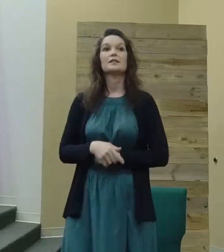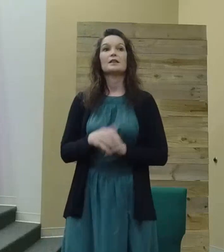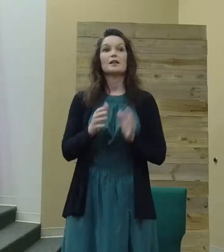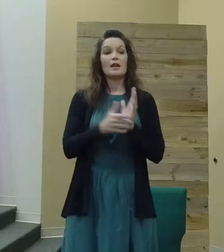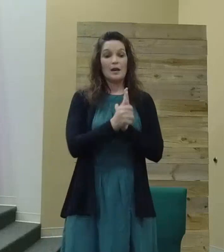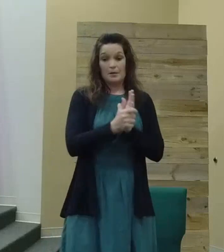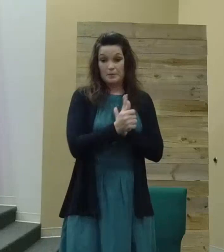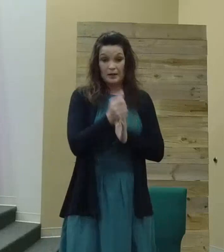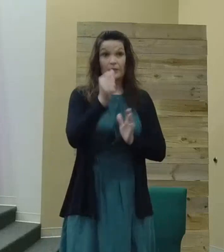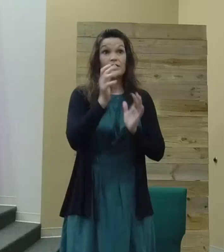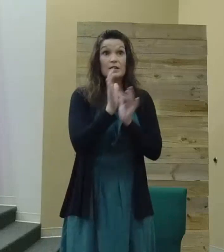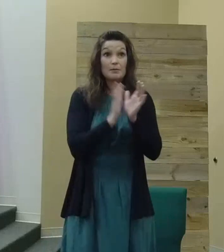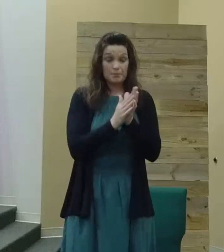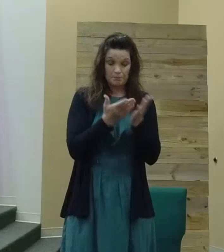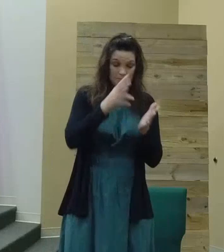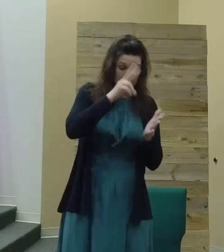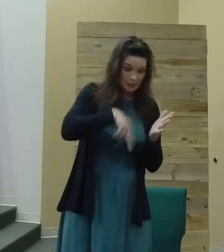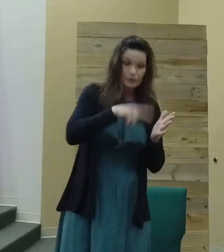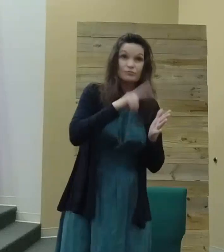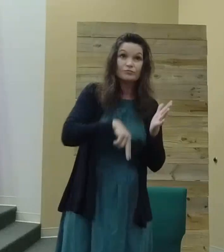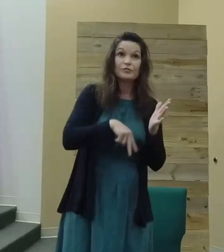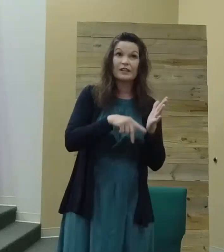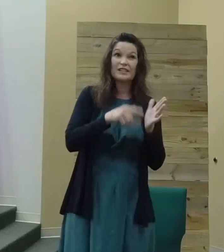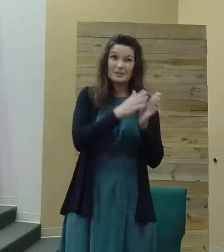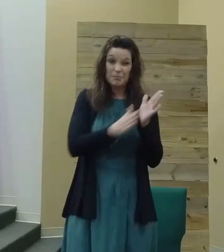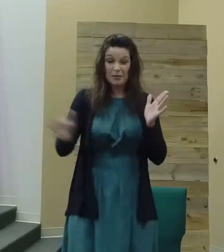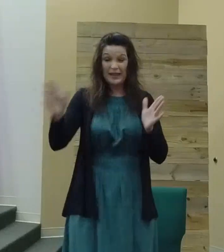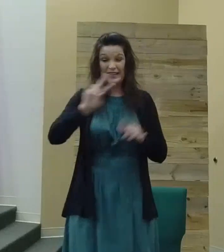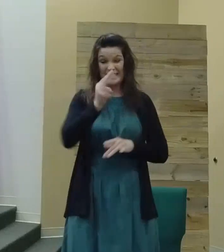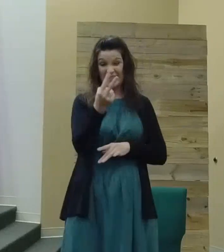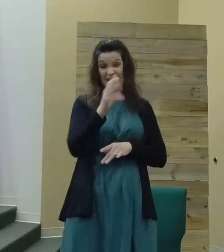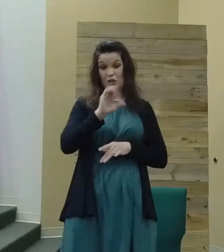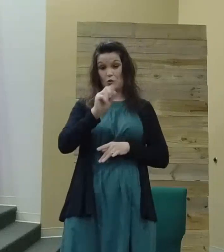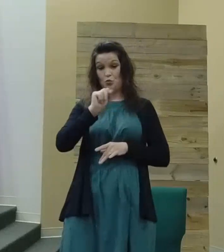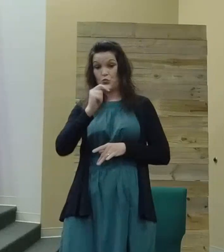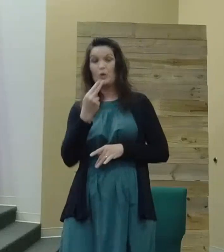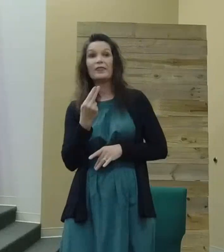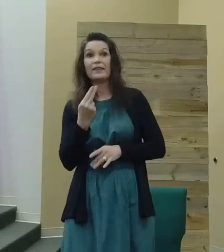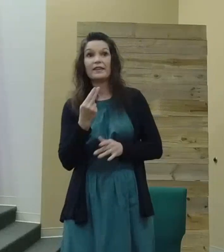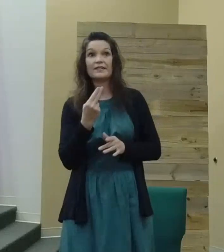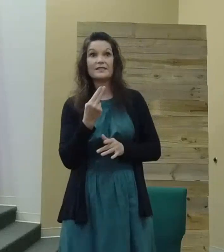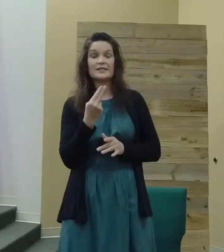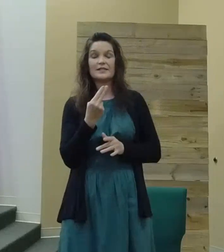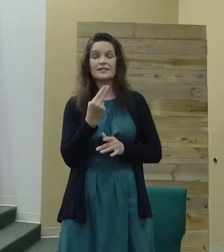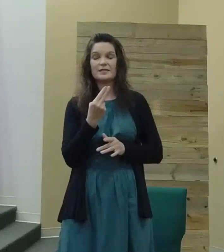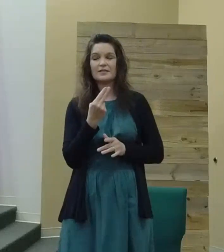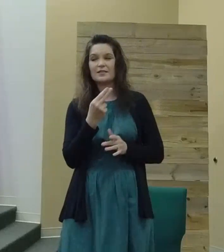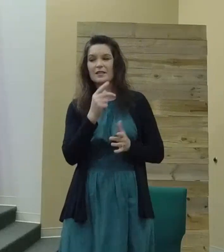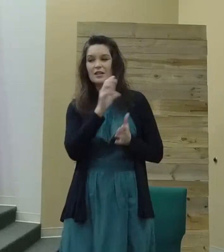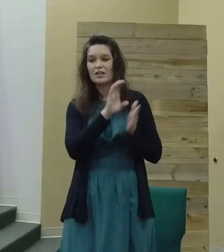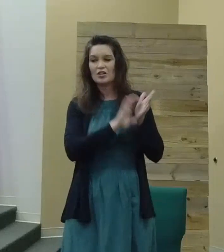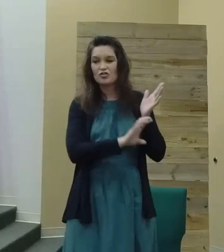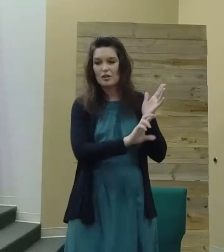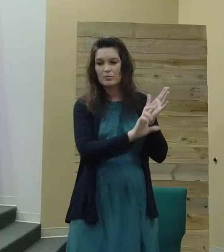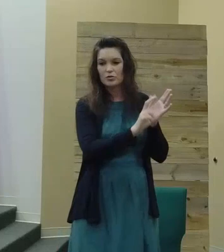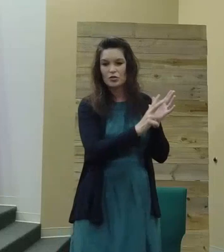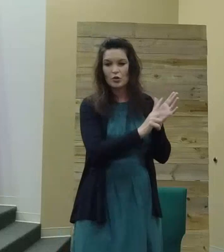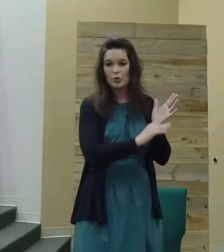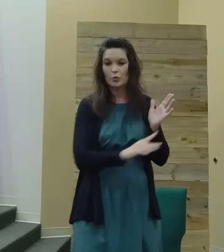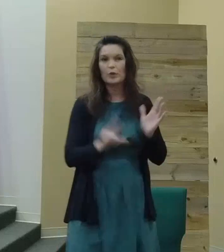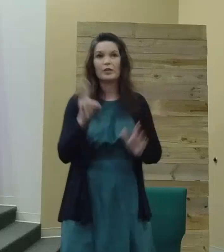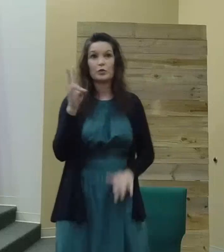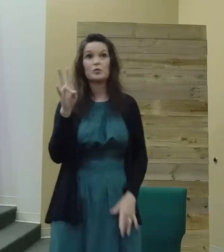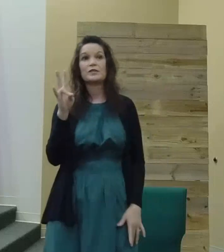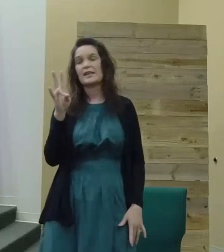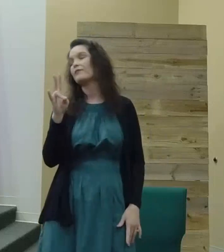bulletin our scripture reading for this week on our reading plan. We're in 2 Corinthians, and we'll be reading chapters 3